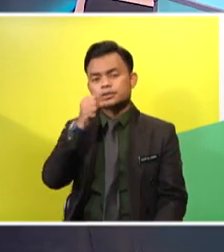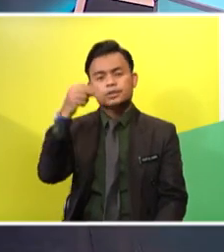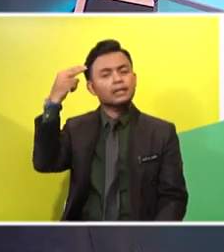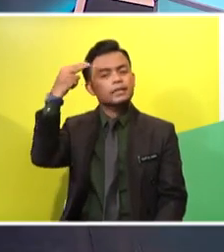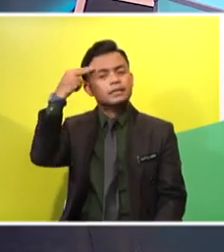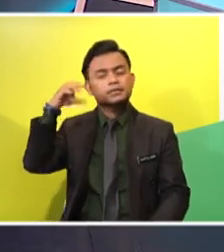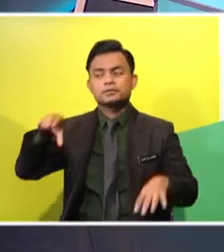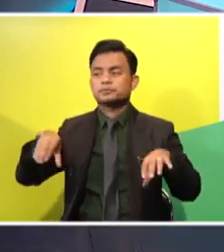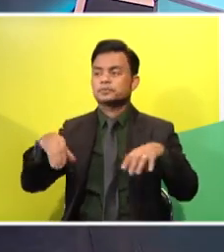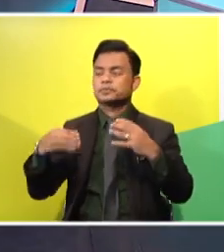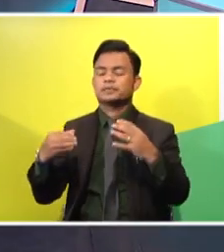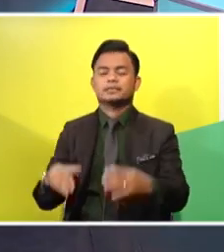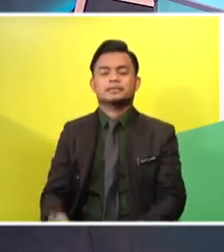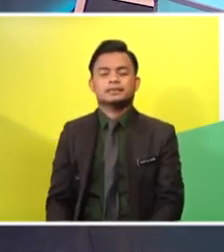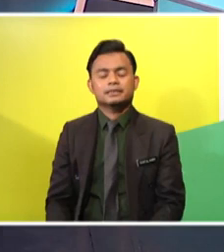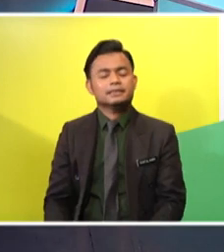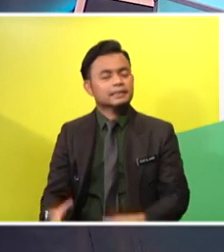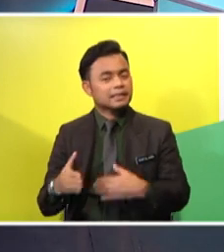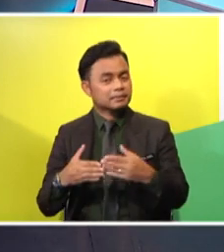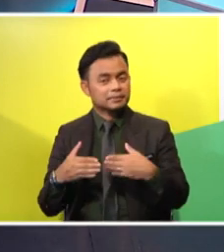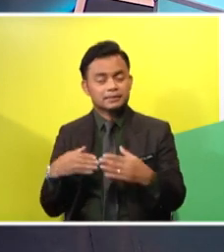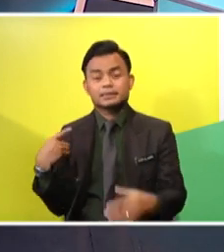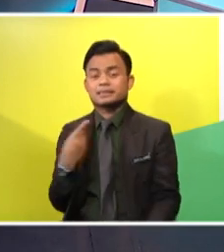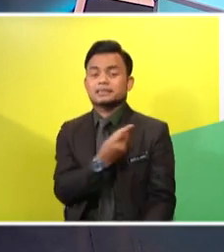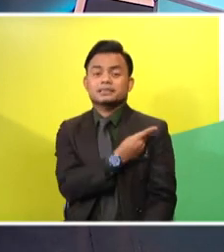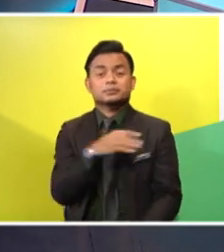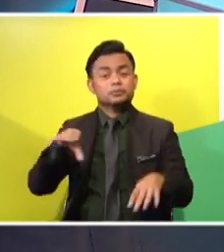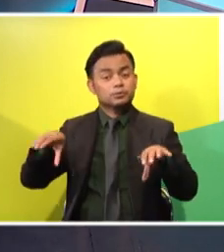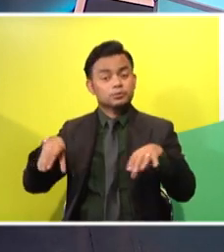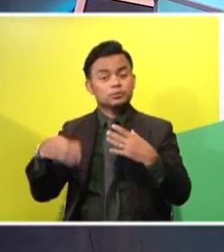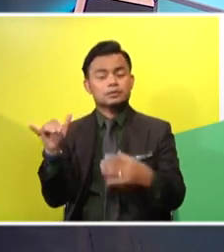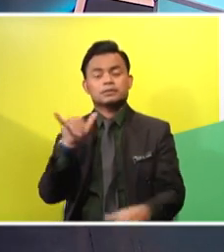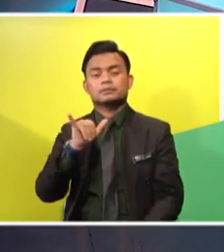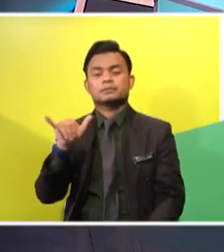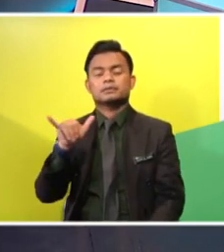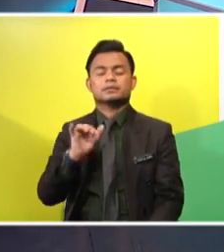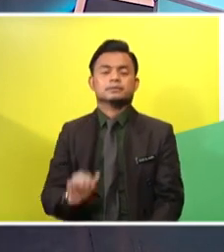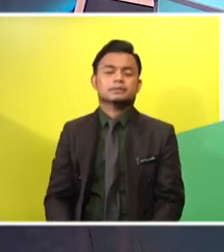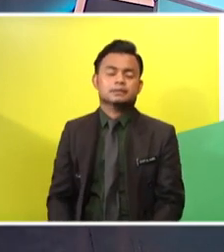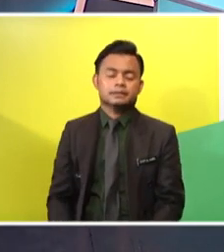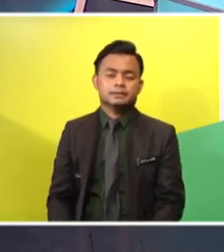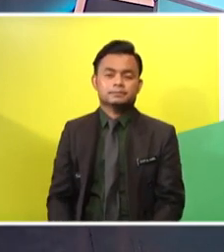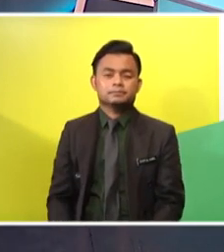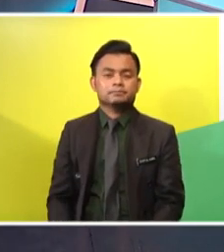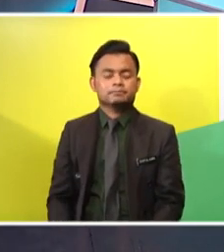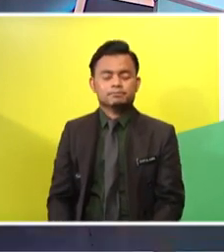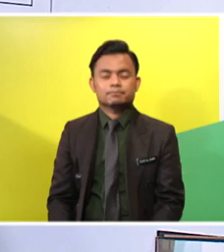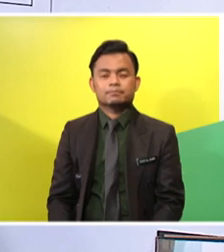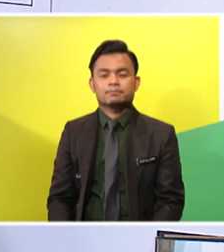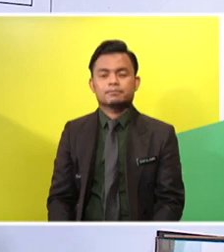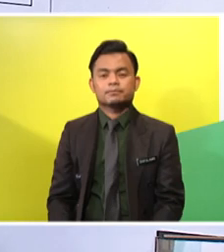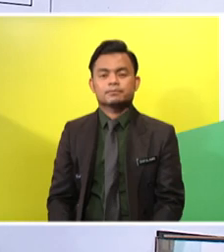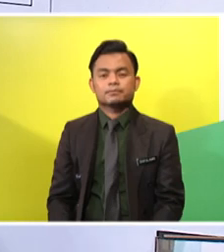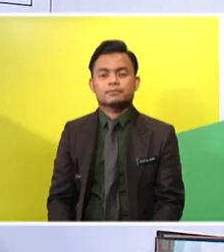try. Don't worry, we are going to do together. Right. Okay, I suppose it's your favorite. I do love